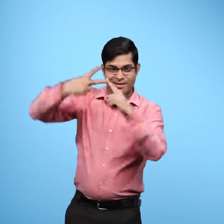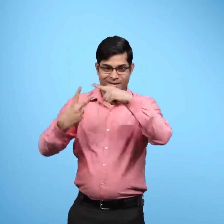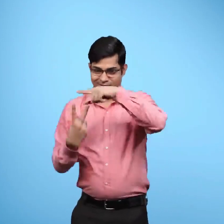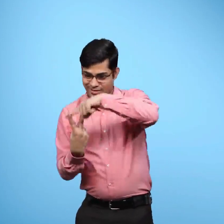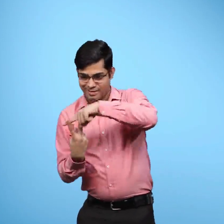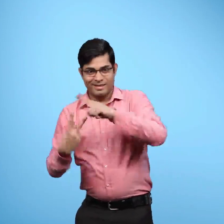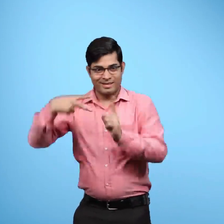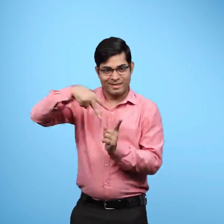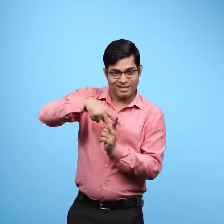straight lines.